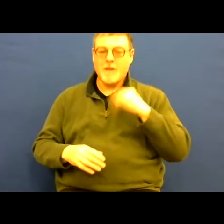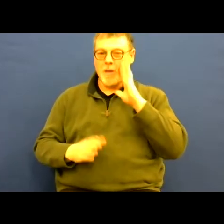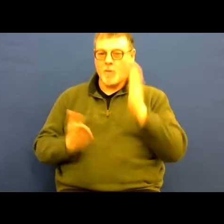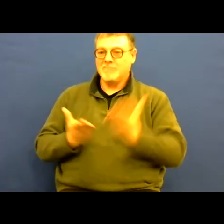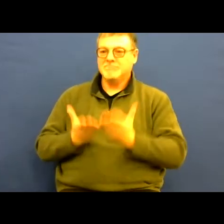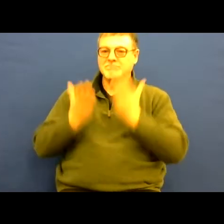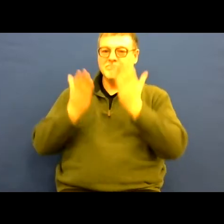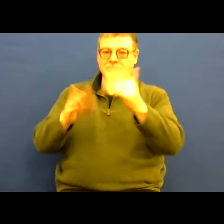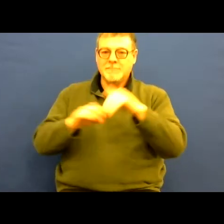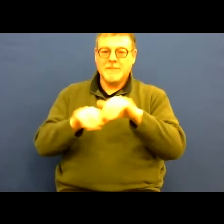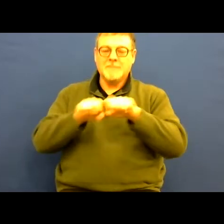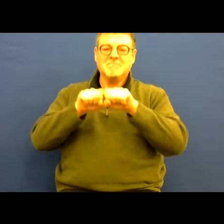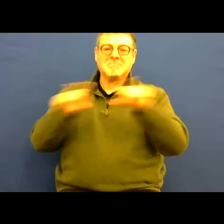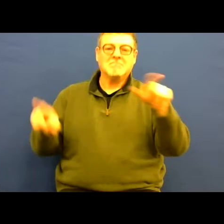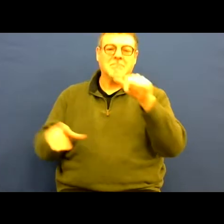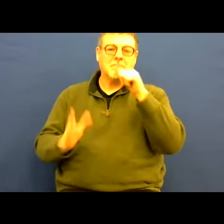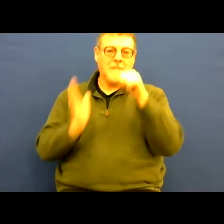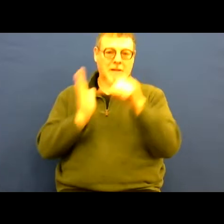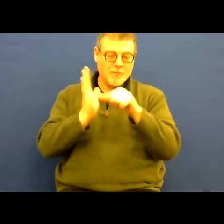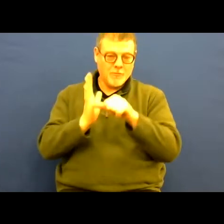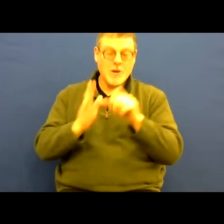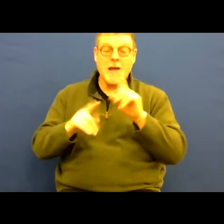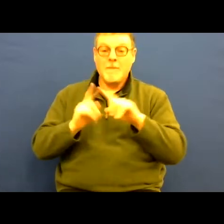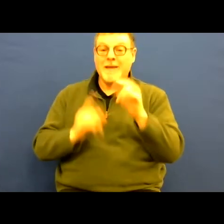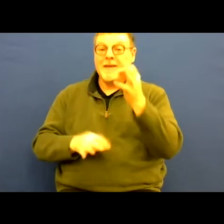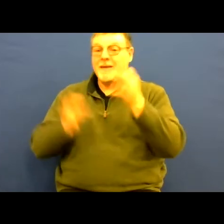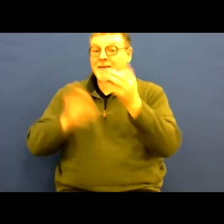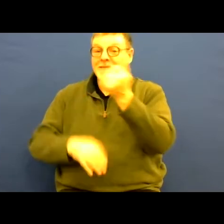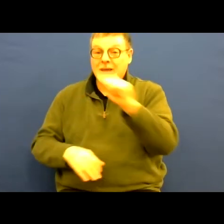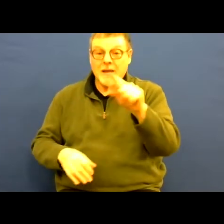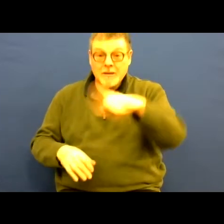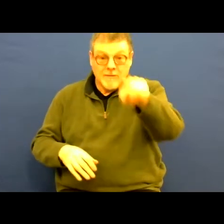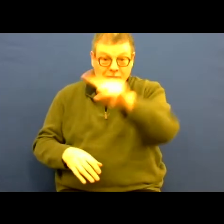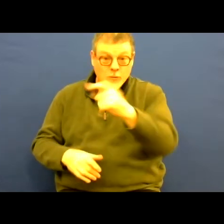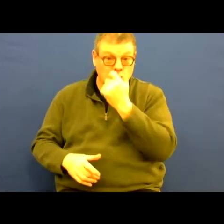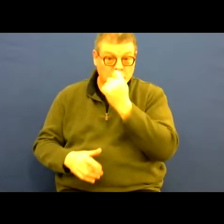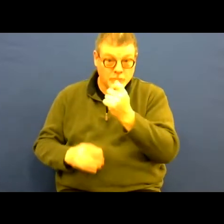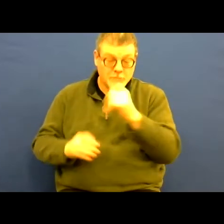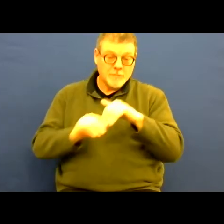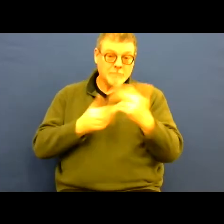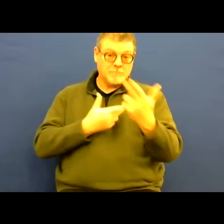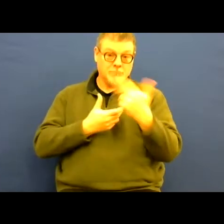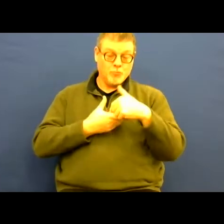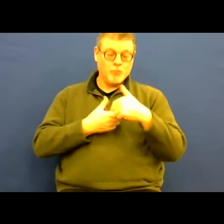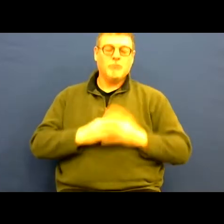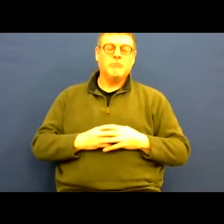out in the town newsletter. But if anybody else is interested in being on that board,